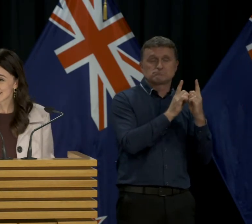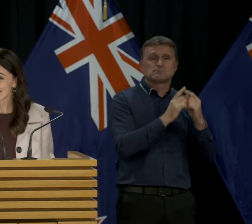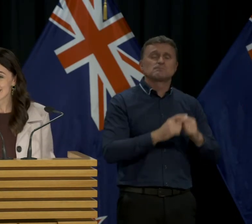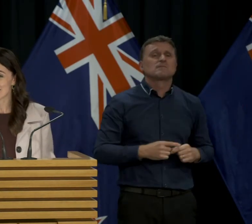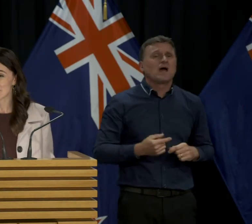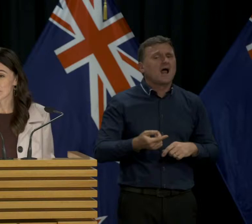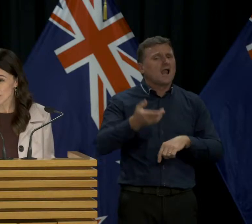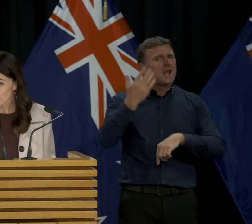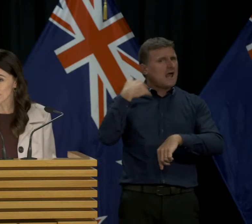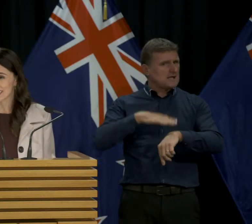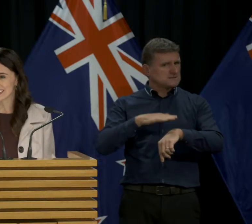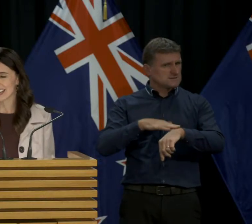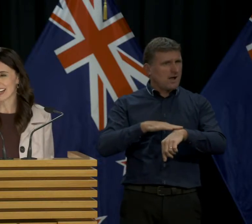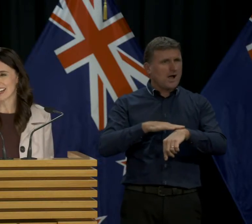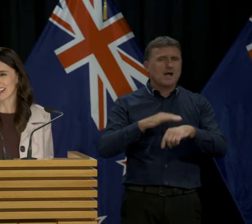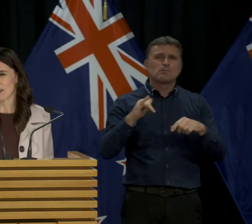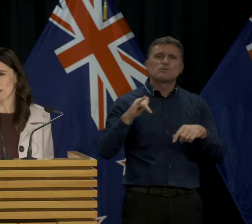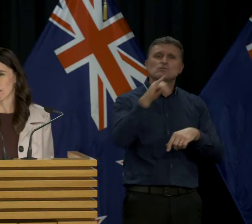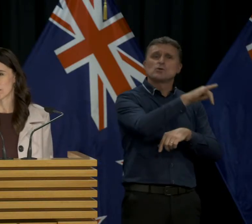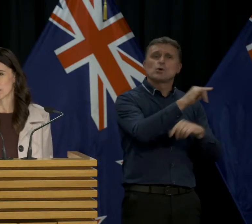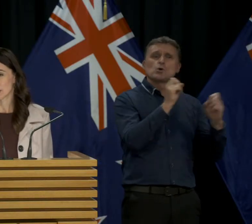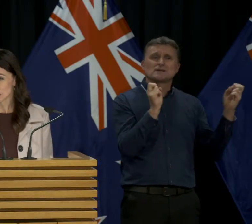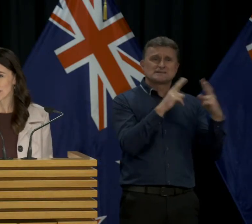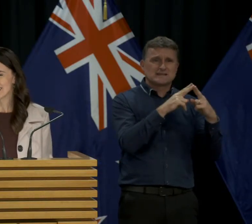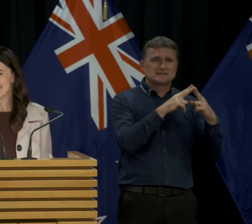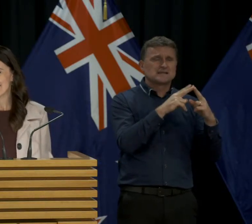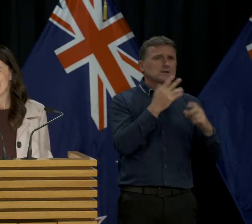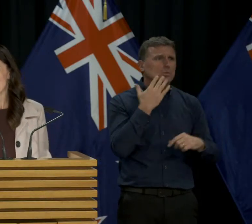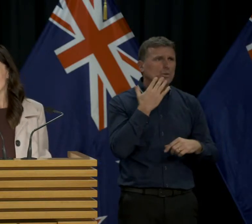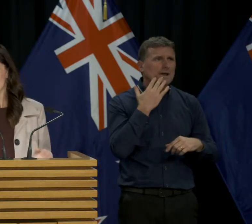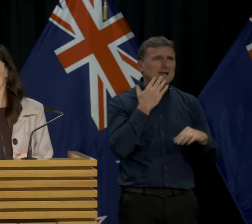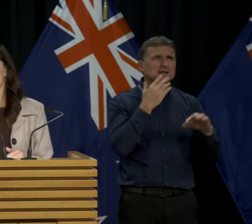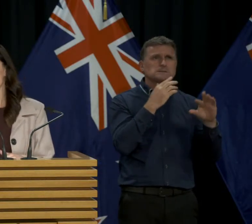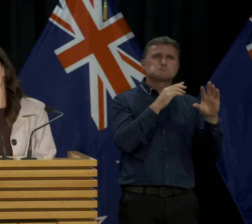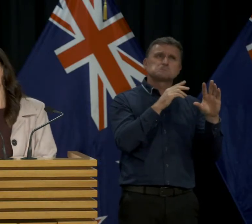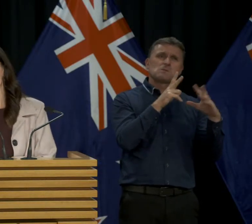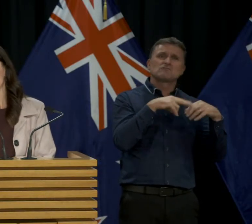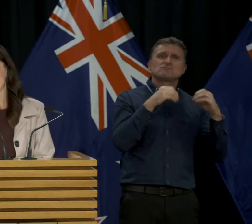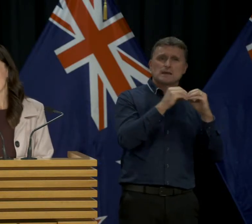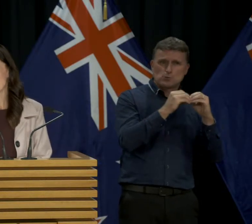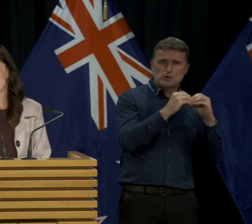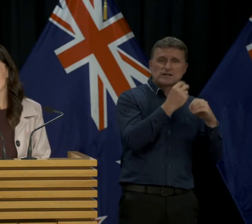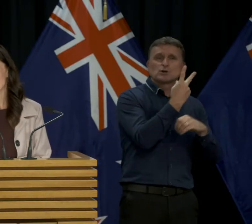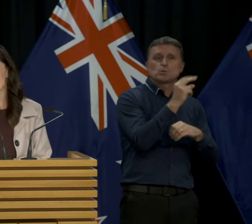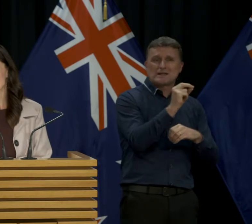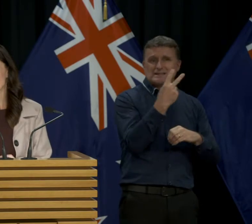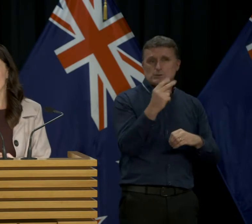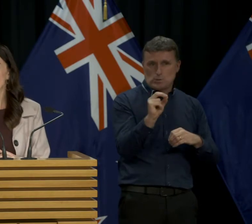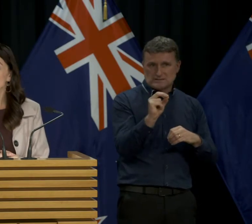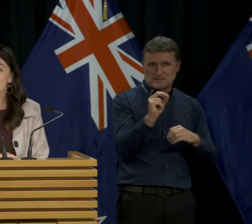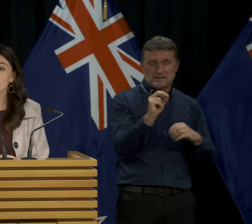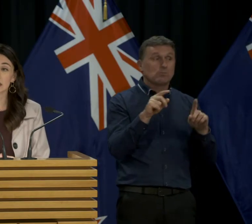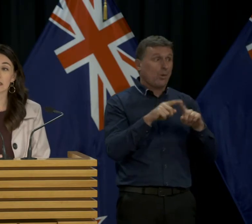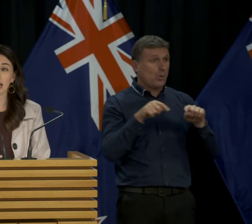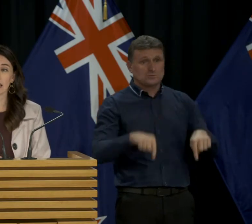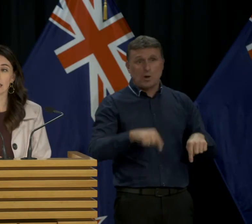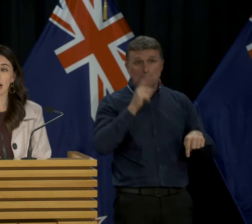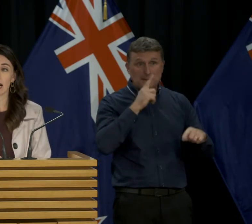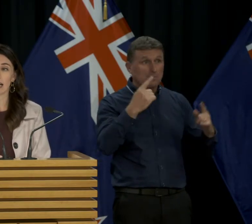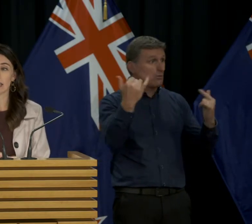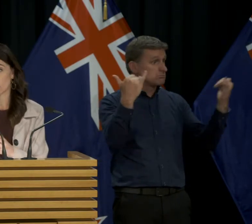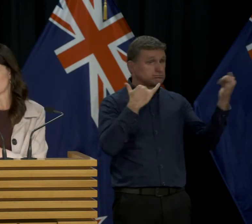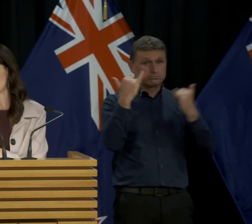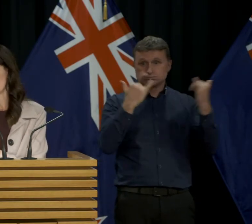to Sydney in February of 2020, and we will be hosting here in New Zealand and looking to do